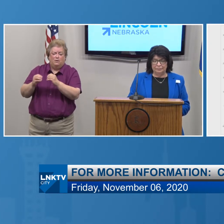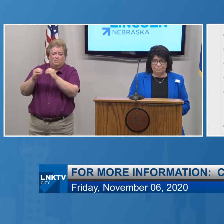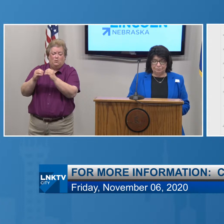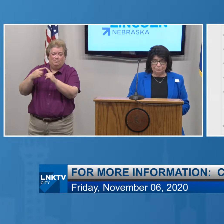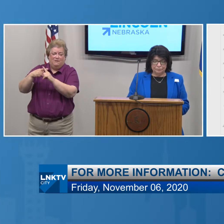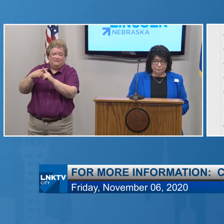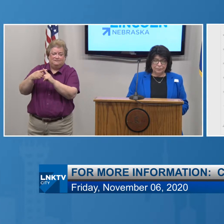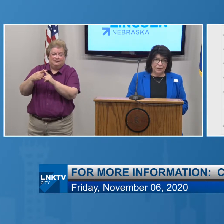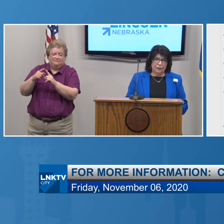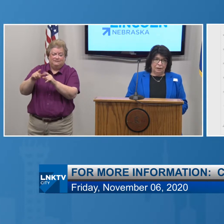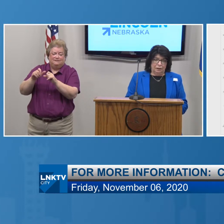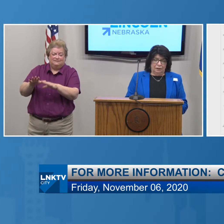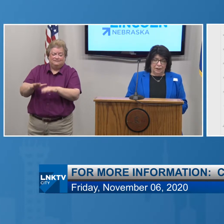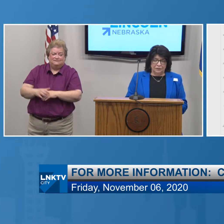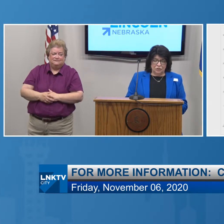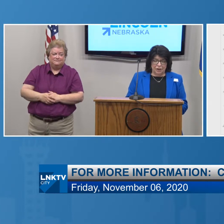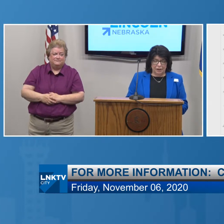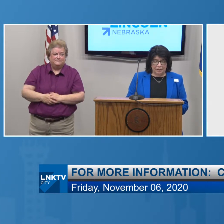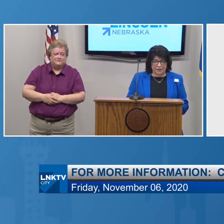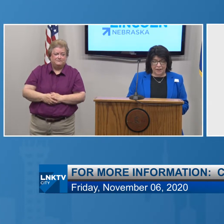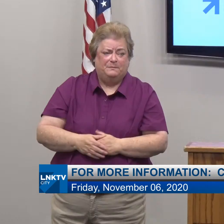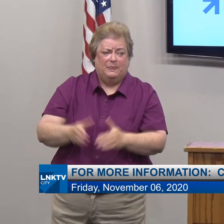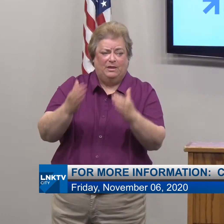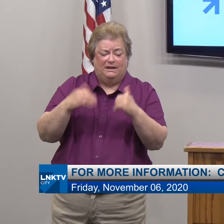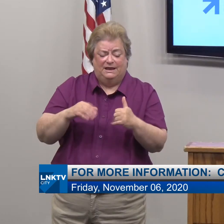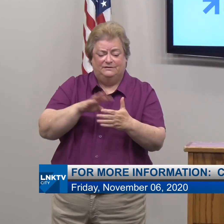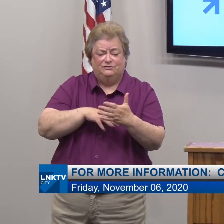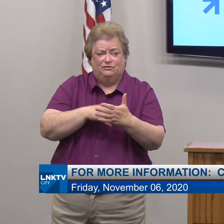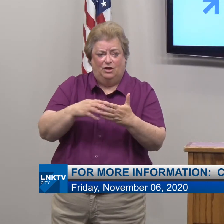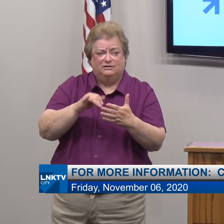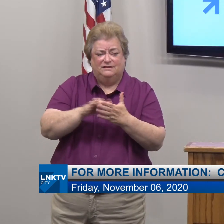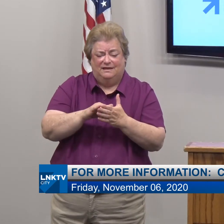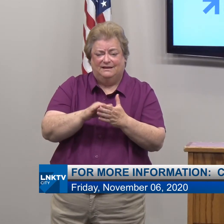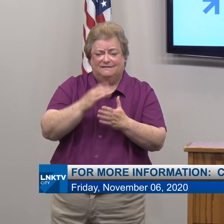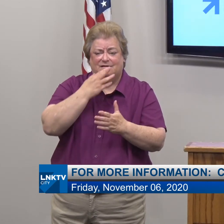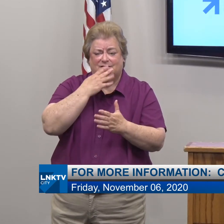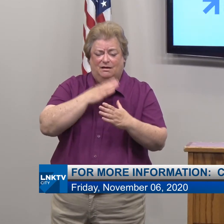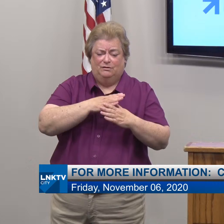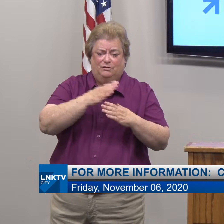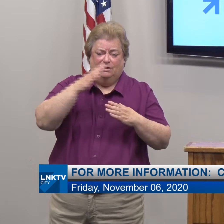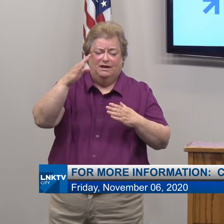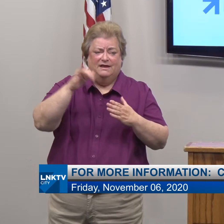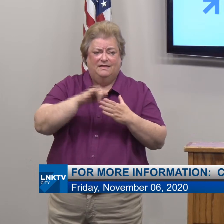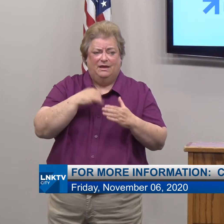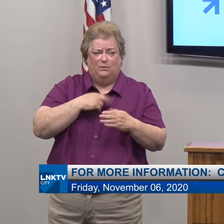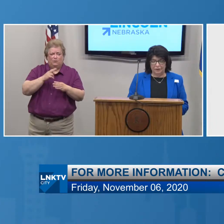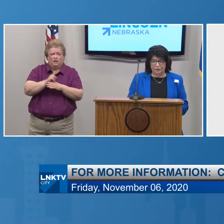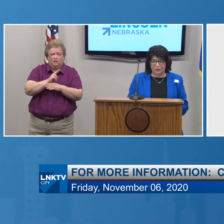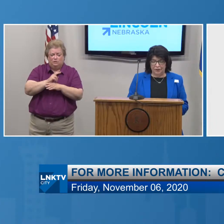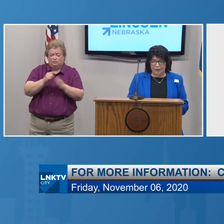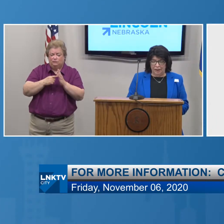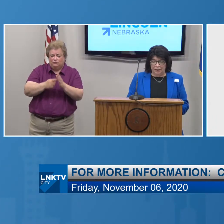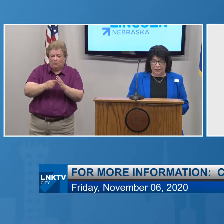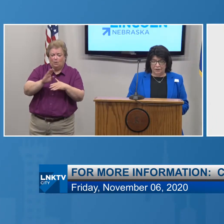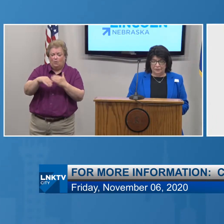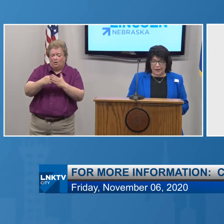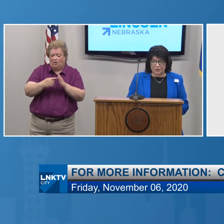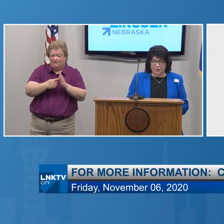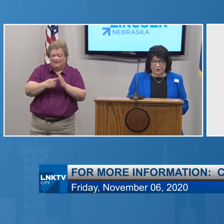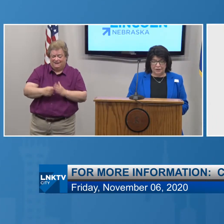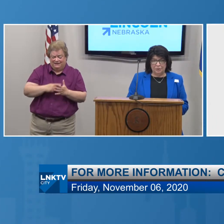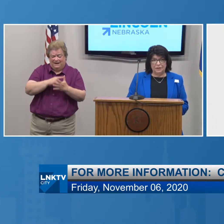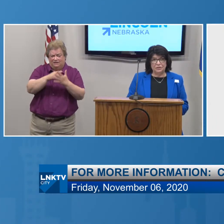cases. The next chart is a color gradient map we have been using to show all the indicators that